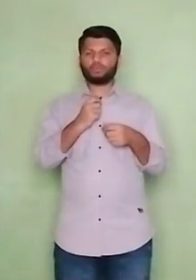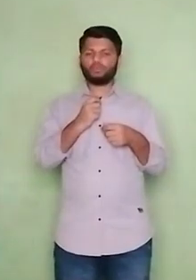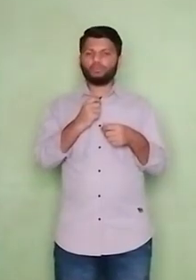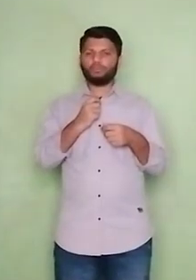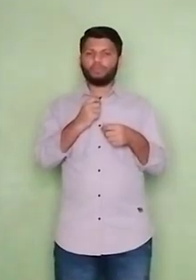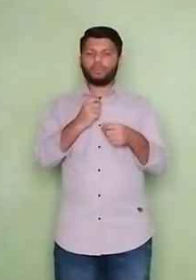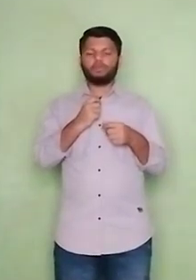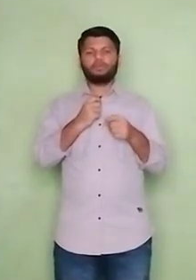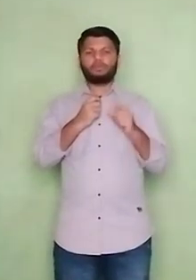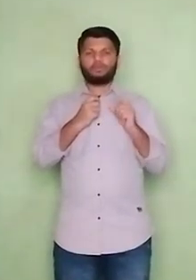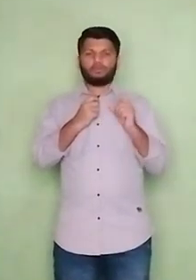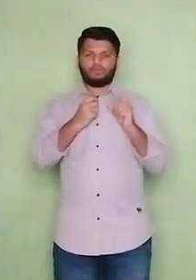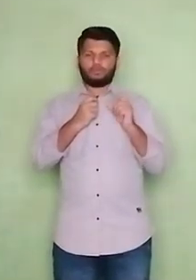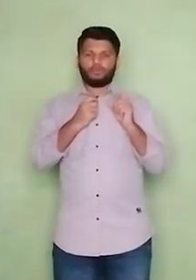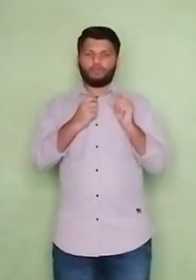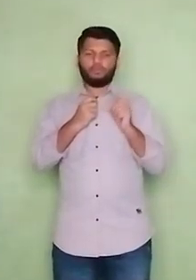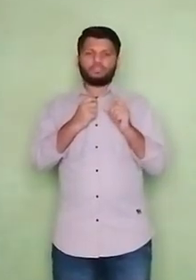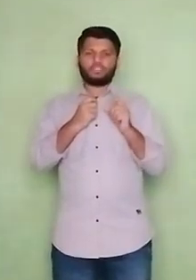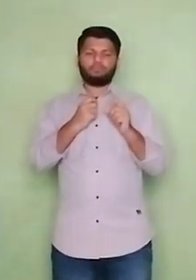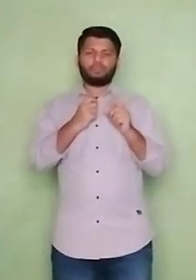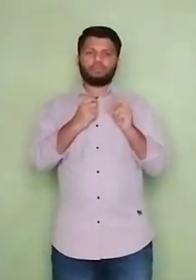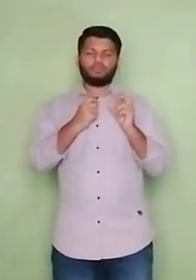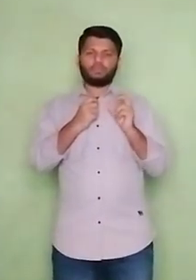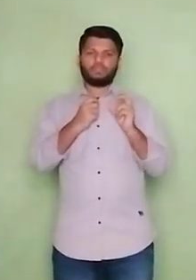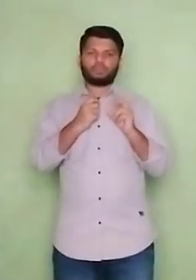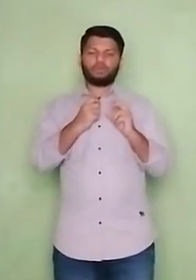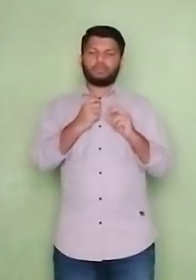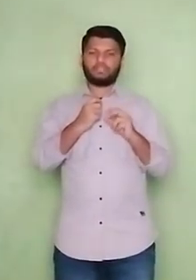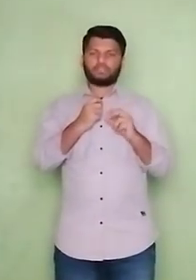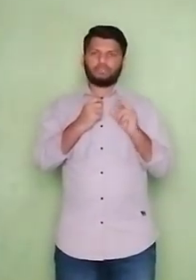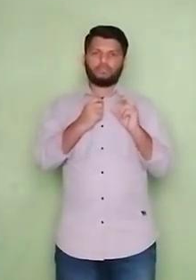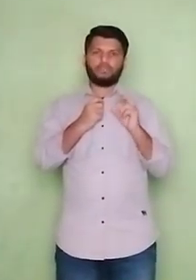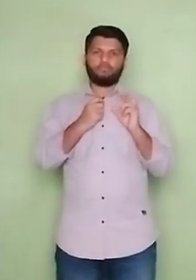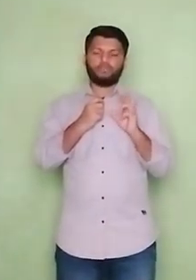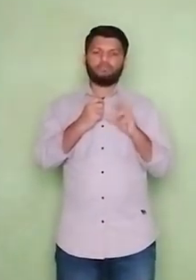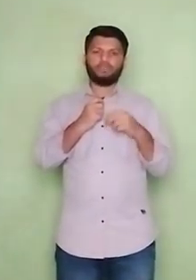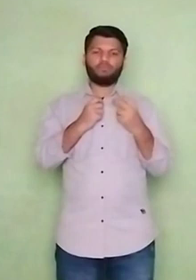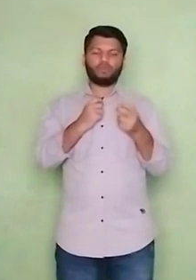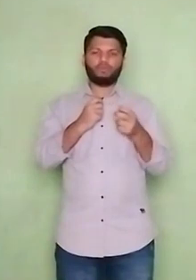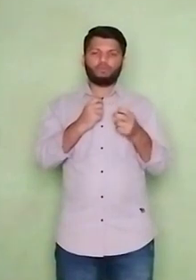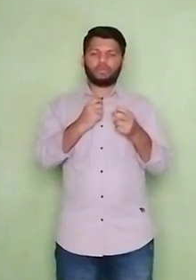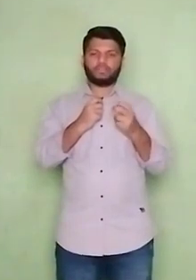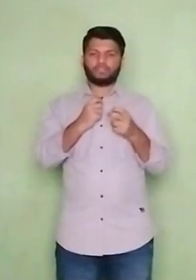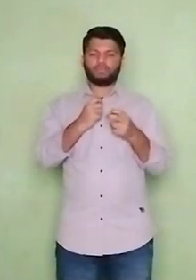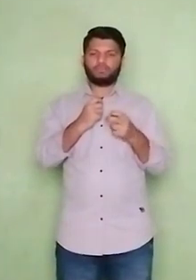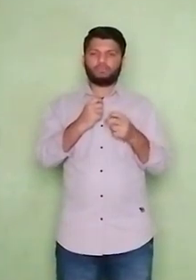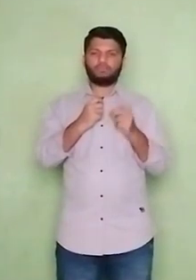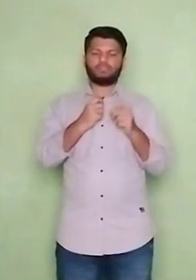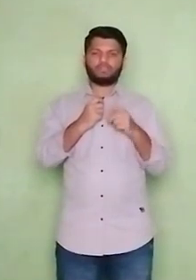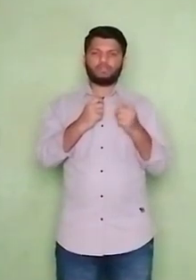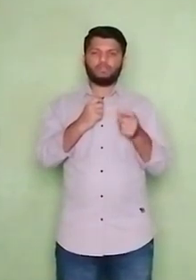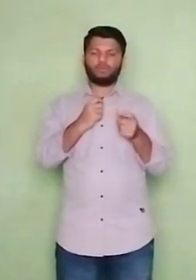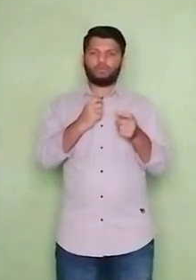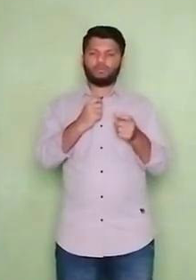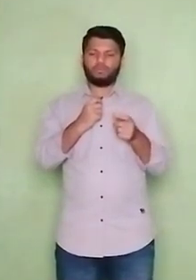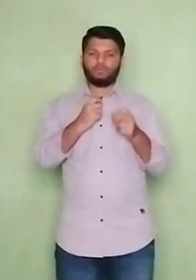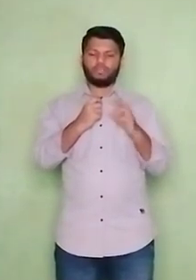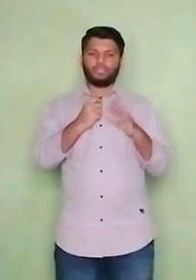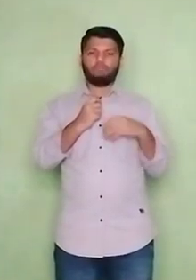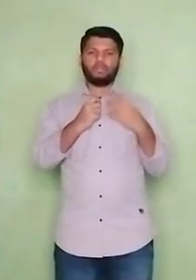So looping statement is called as when we want to execute one single code in